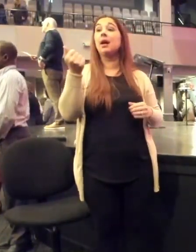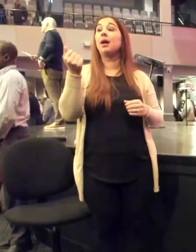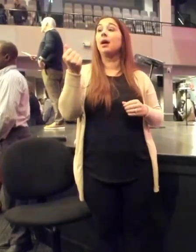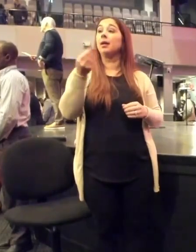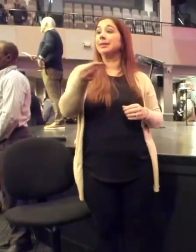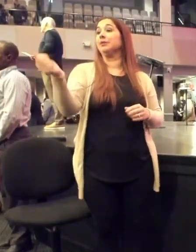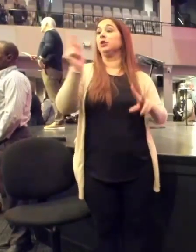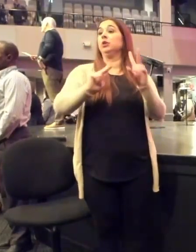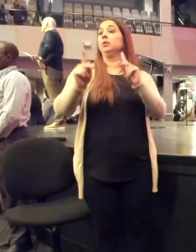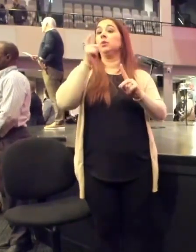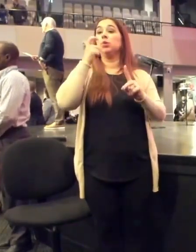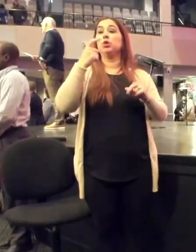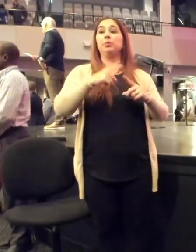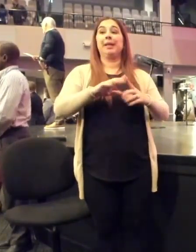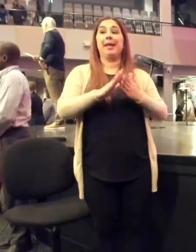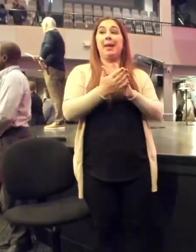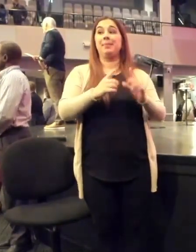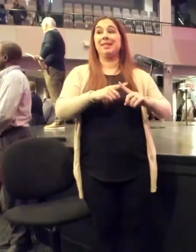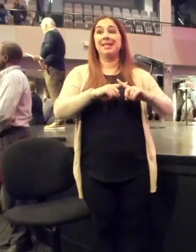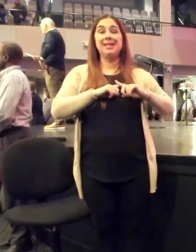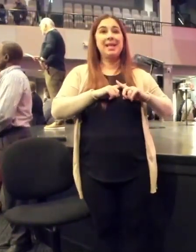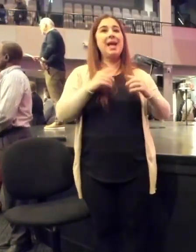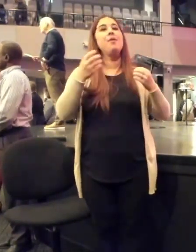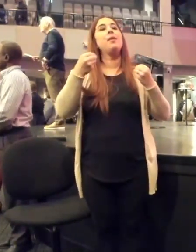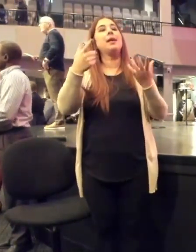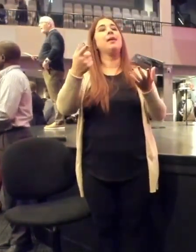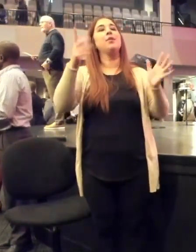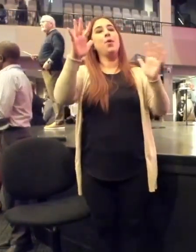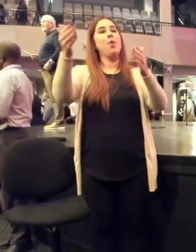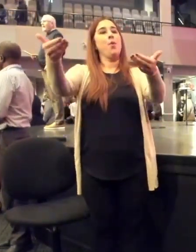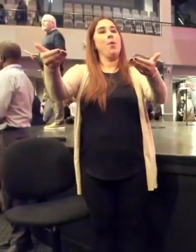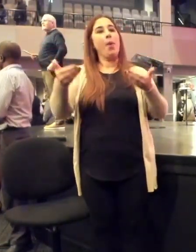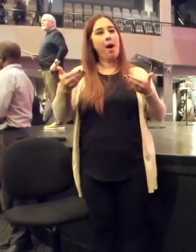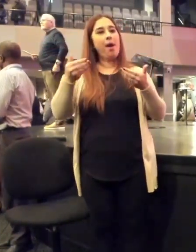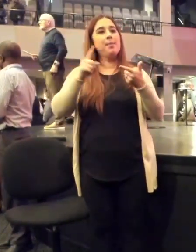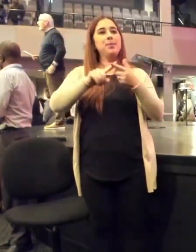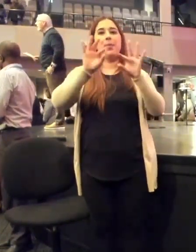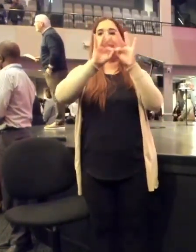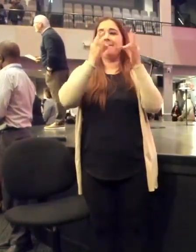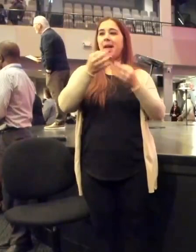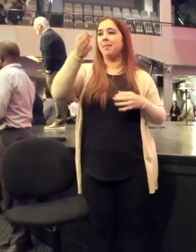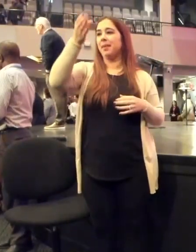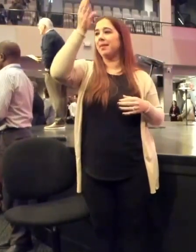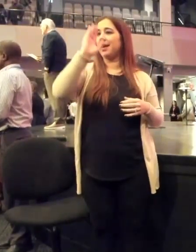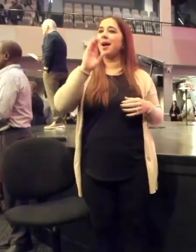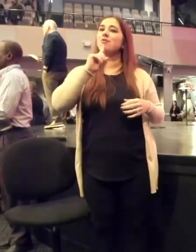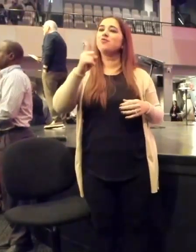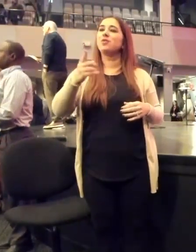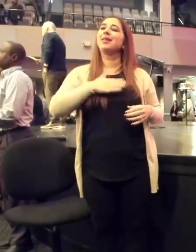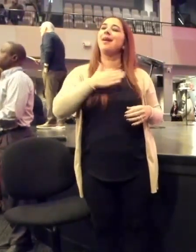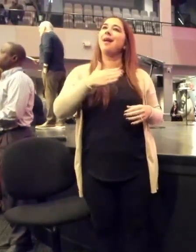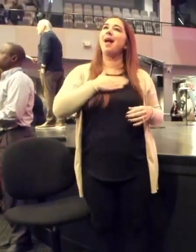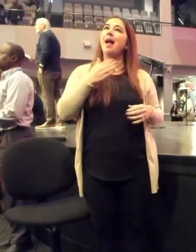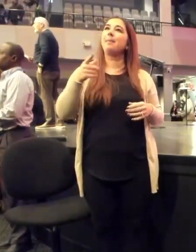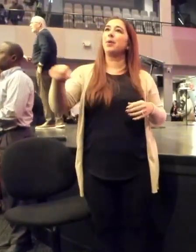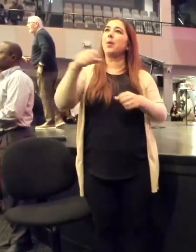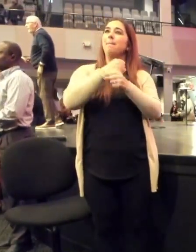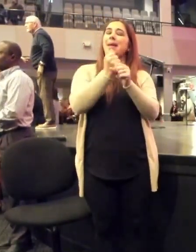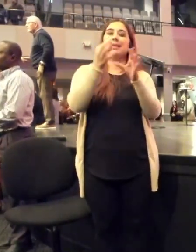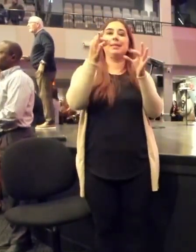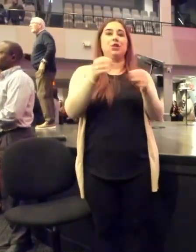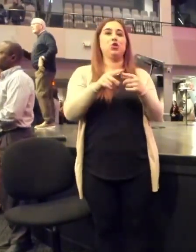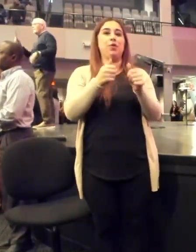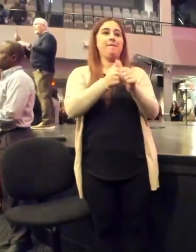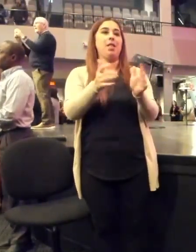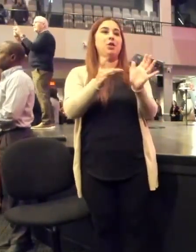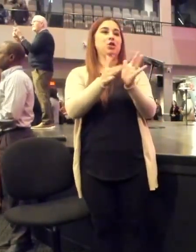their lives to Jesus. We just want to welcome you to the family of God today. We're so happy for the decision that you've made to follow